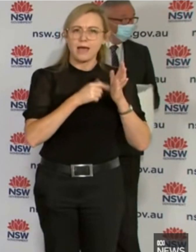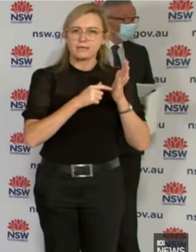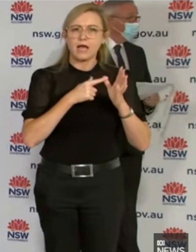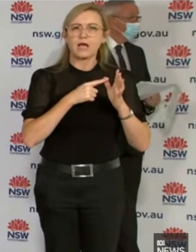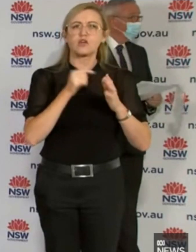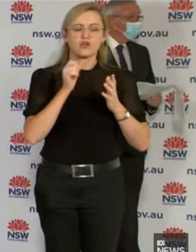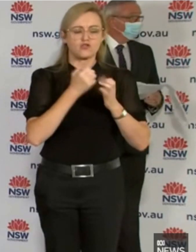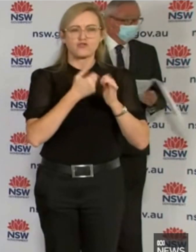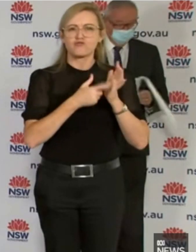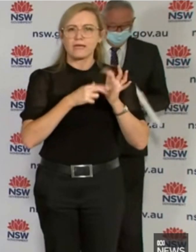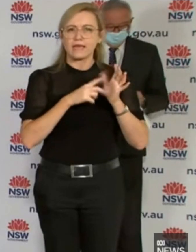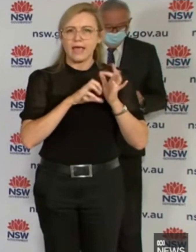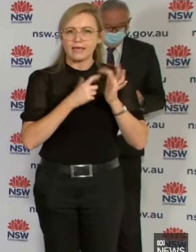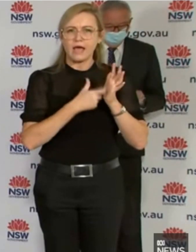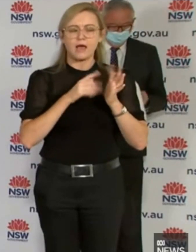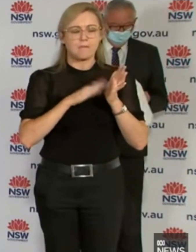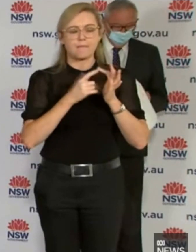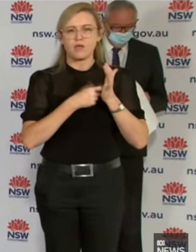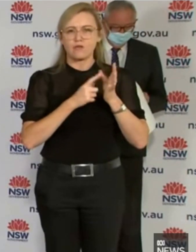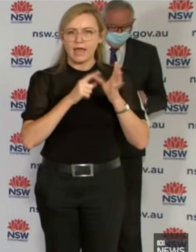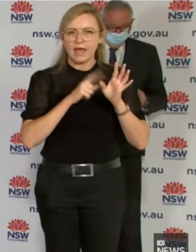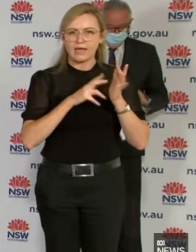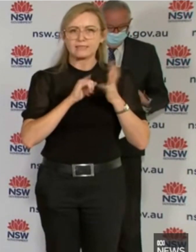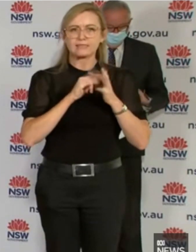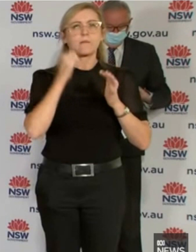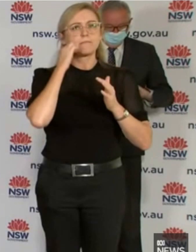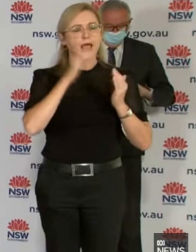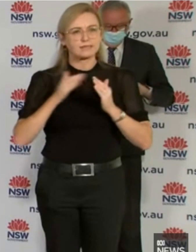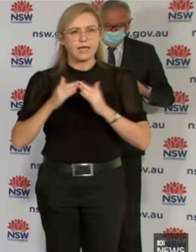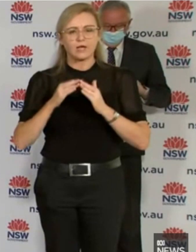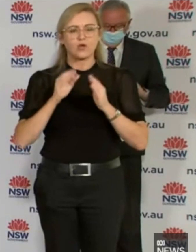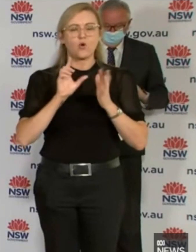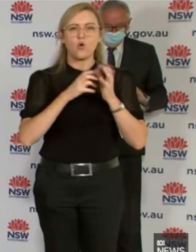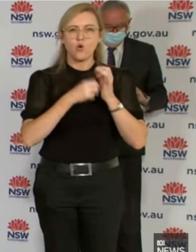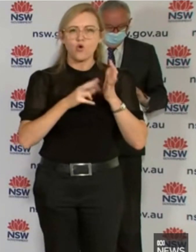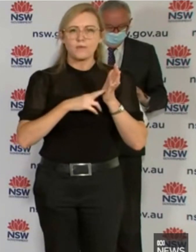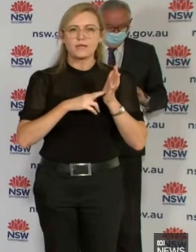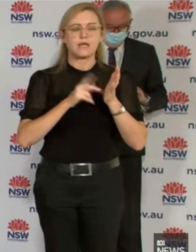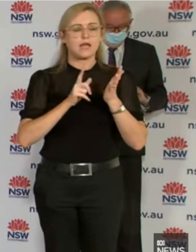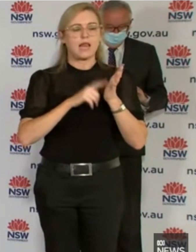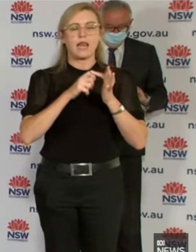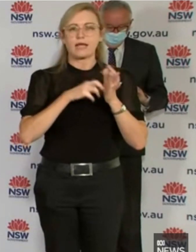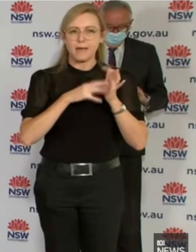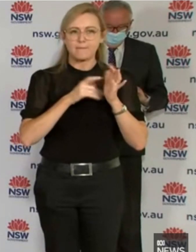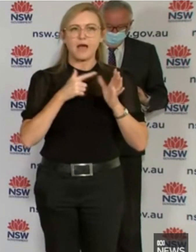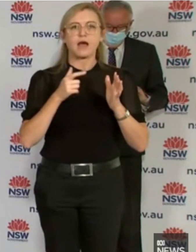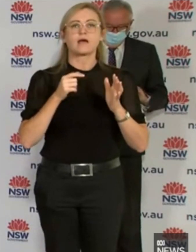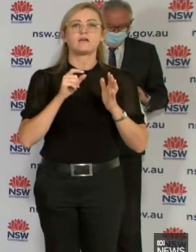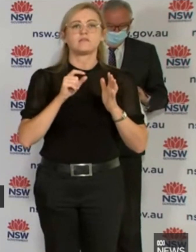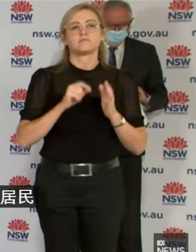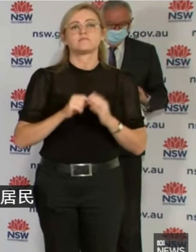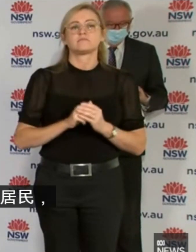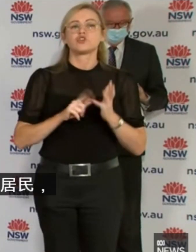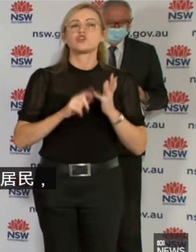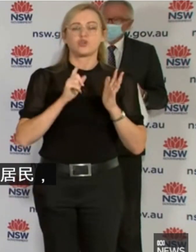Marylands, Guildford, Blacktown, Auburn, Yagoona and Lakemba. So for residents of